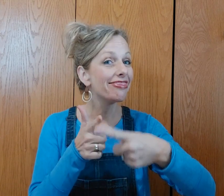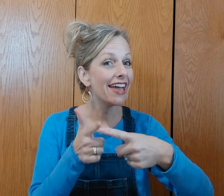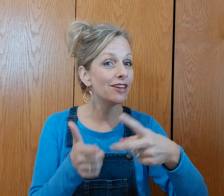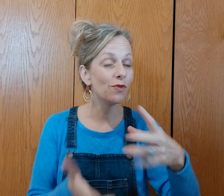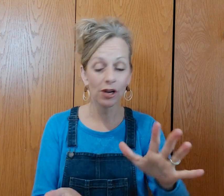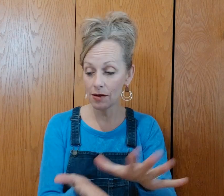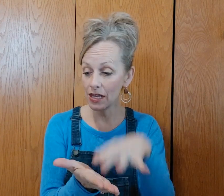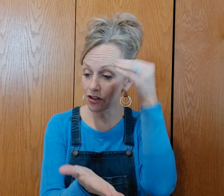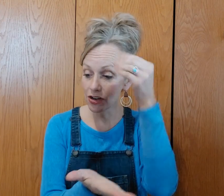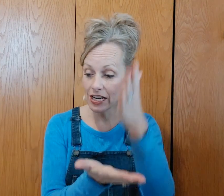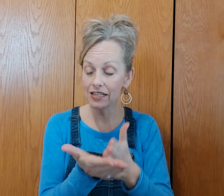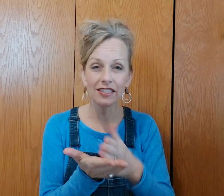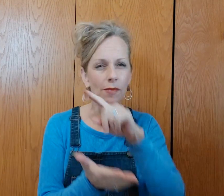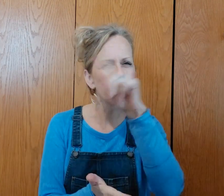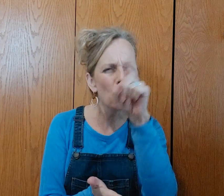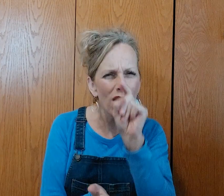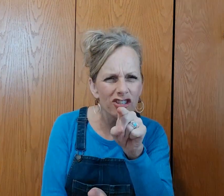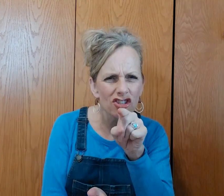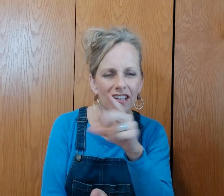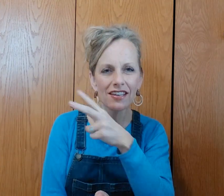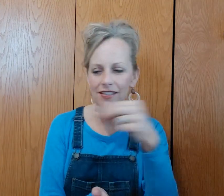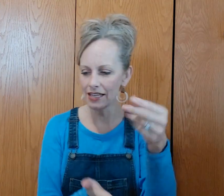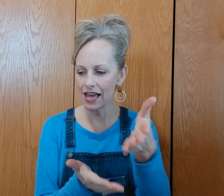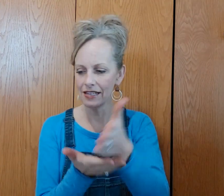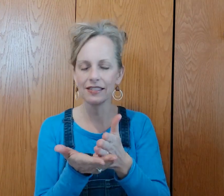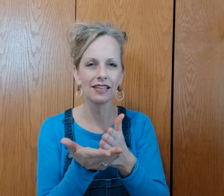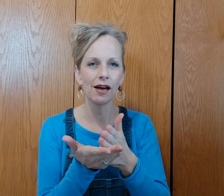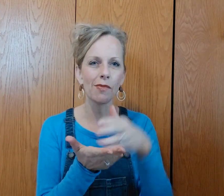and then we're going to be learning some questions and some